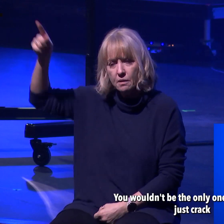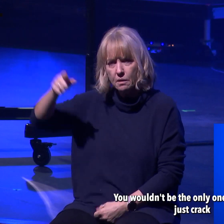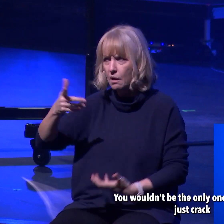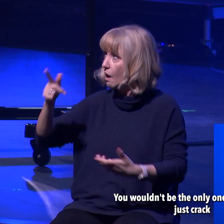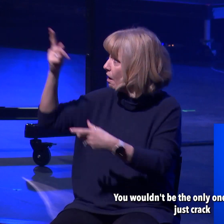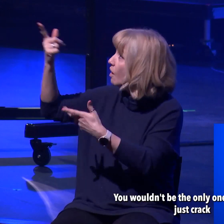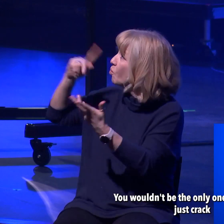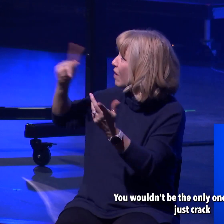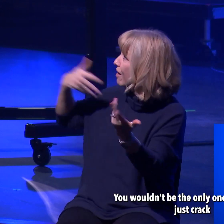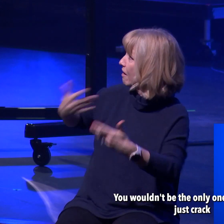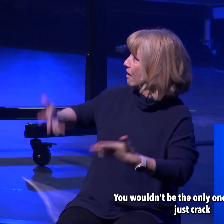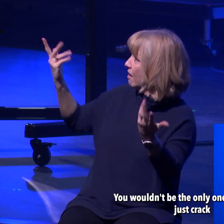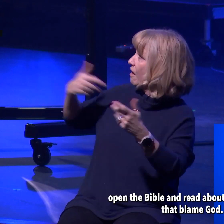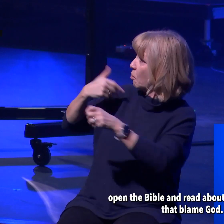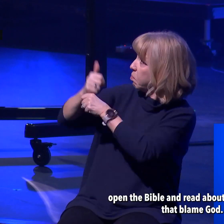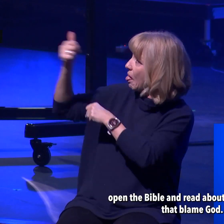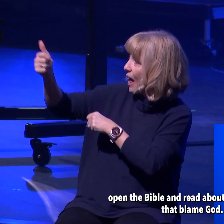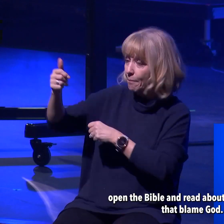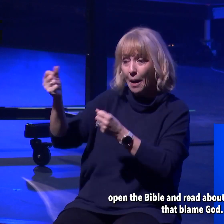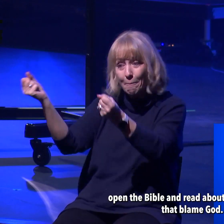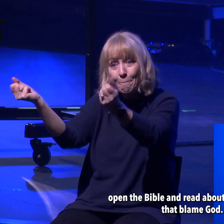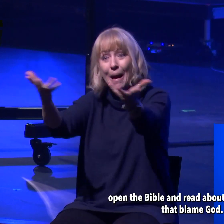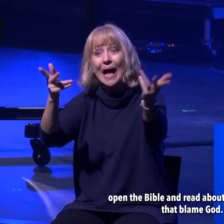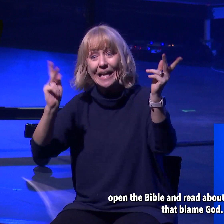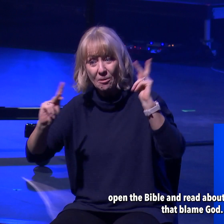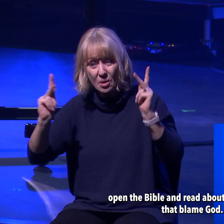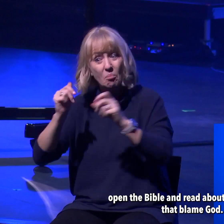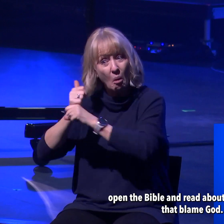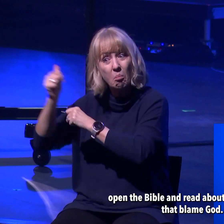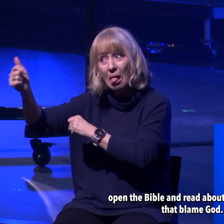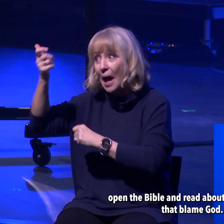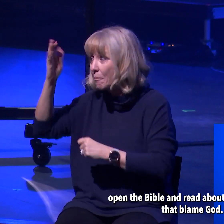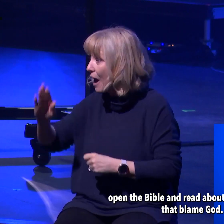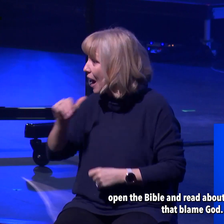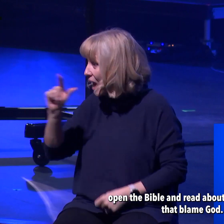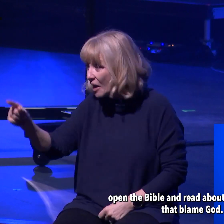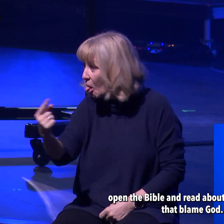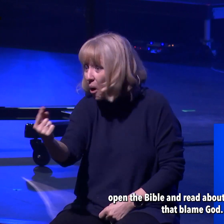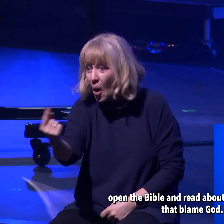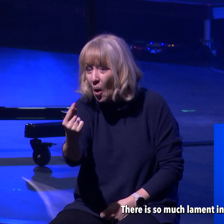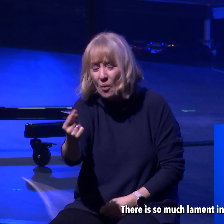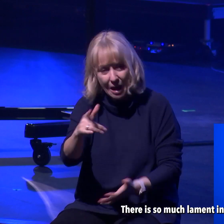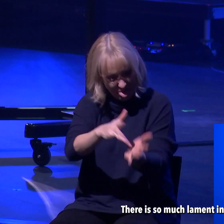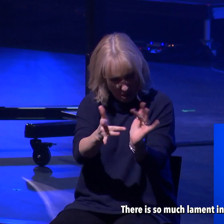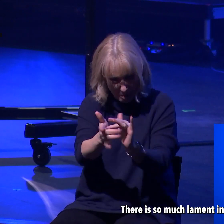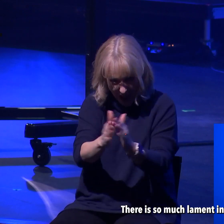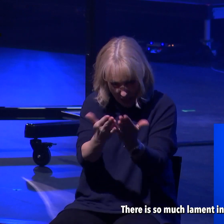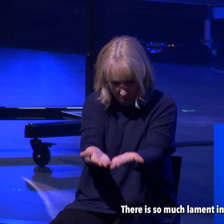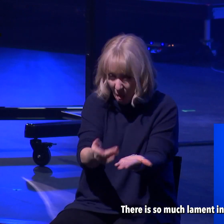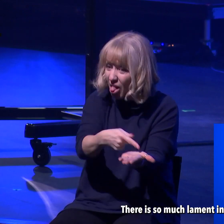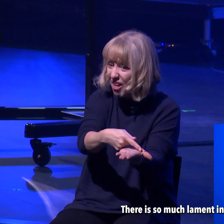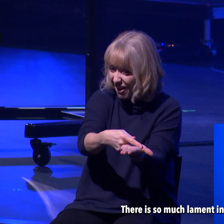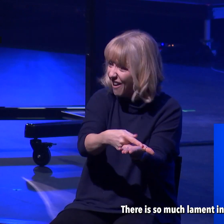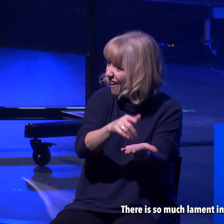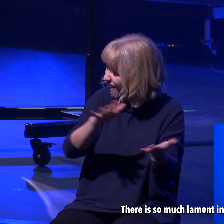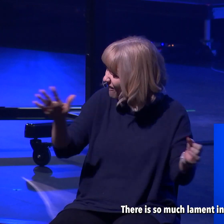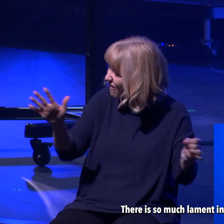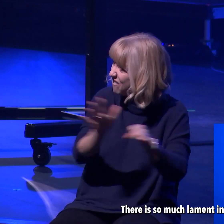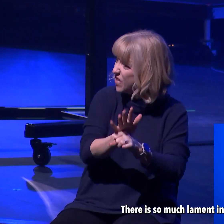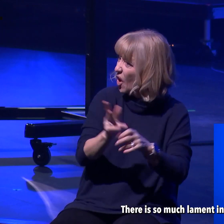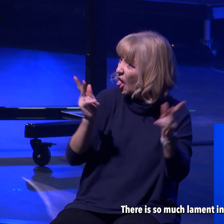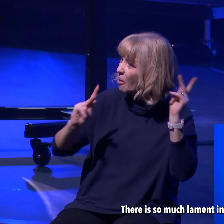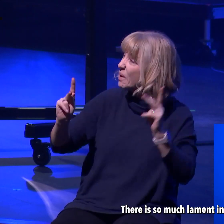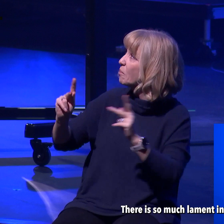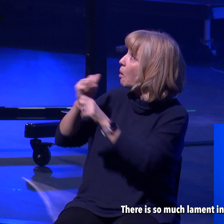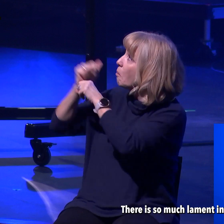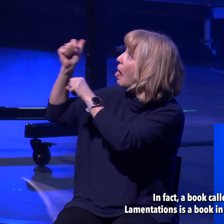only one. Just crack open the Bible and read about other people that blame God. There is so much lament in